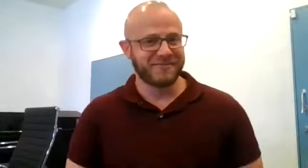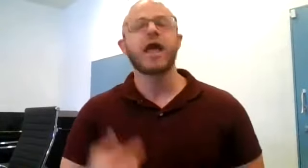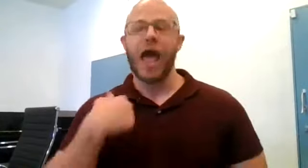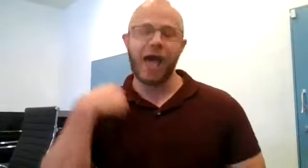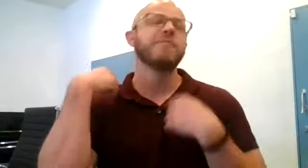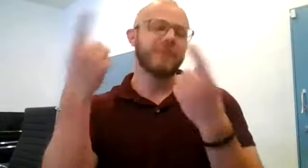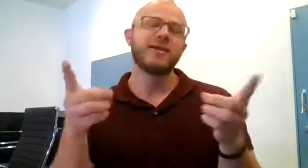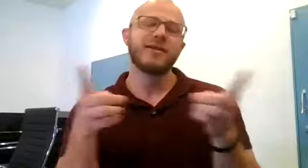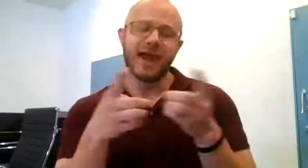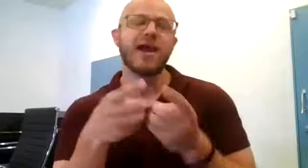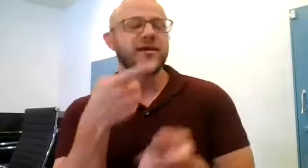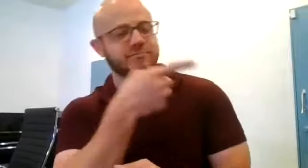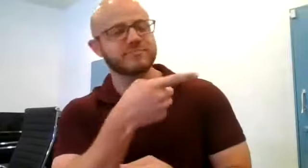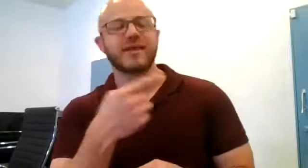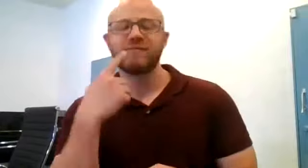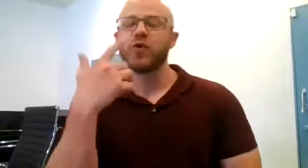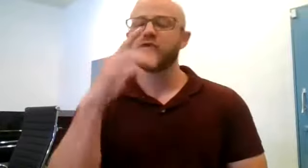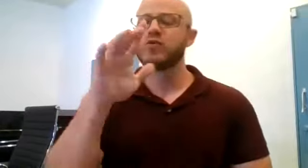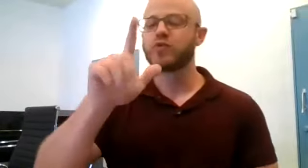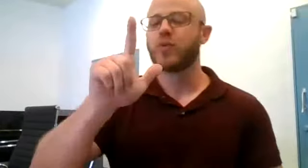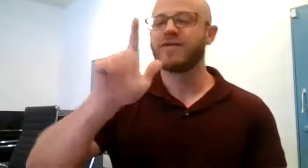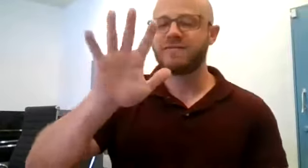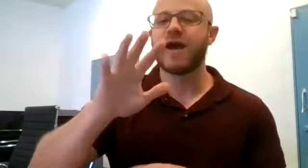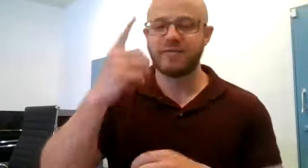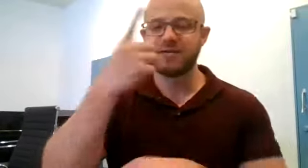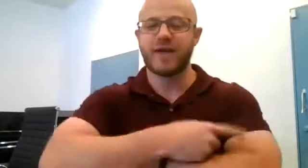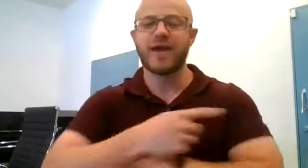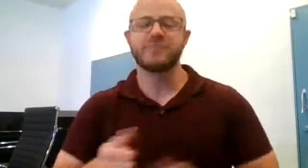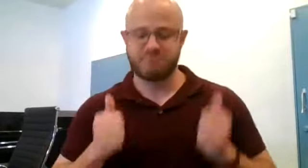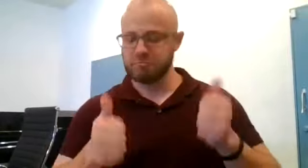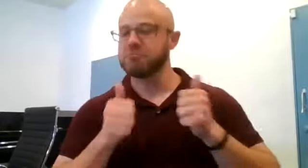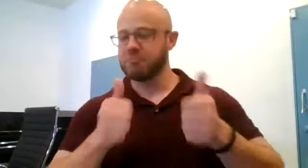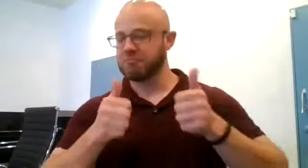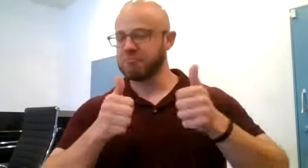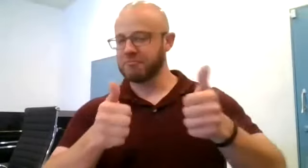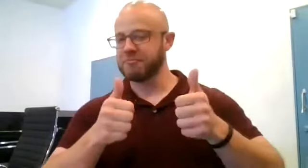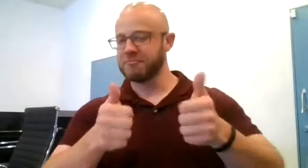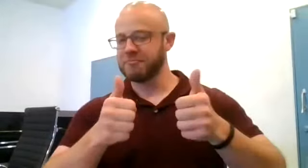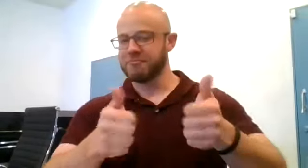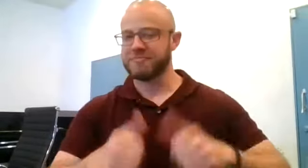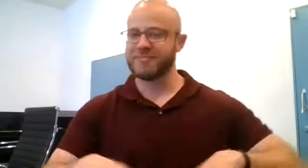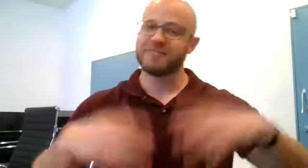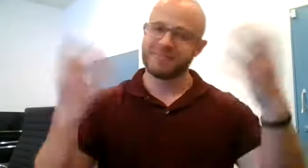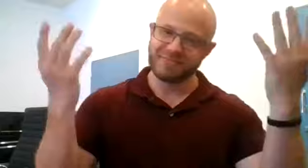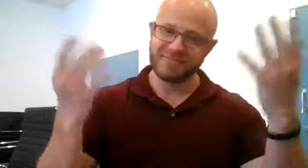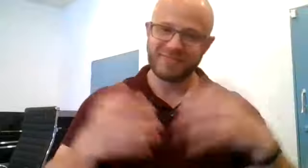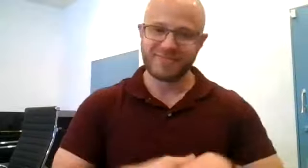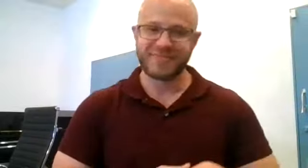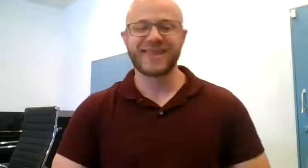Yeah. Yeah, I've been dating out for 25 days. Yep, doing real good there.